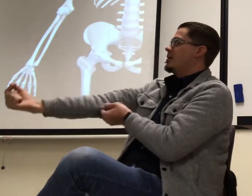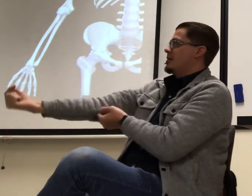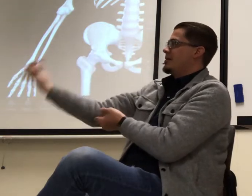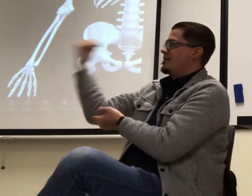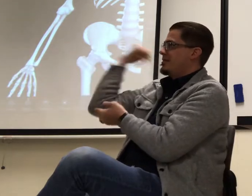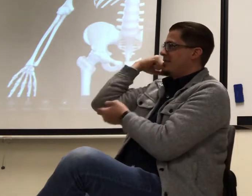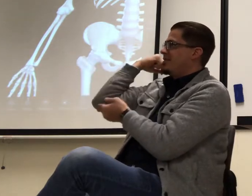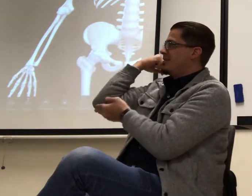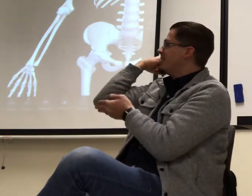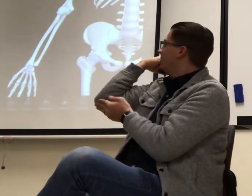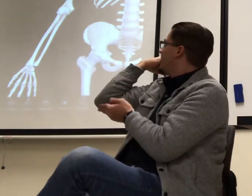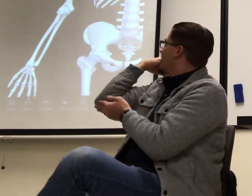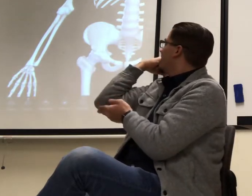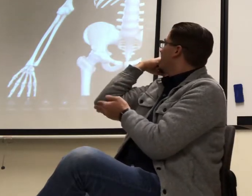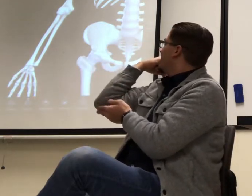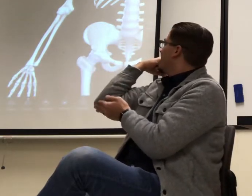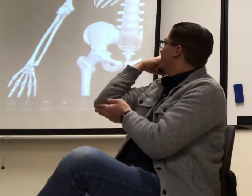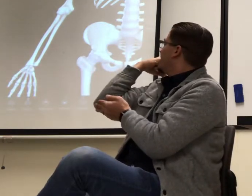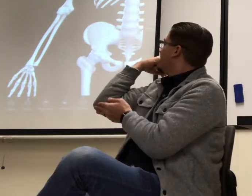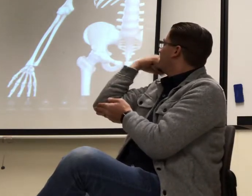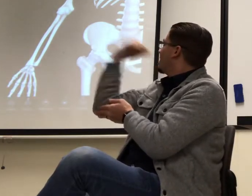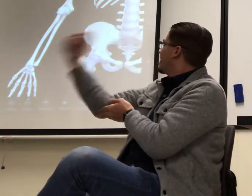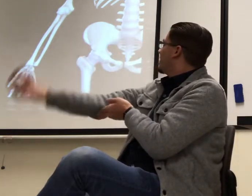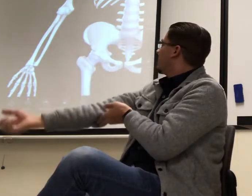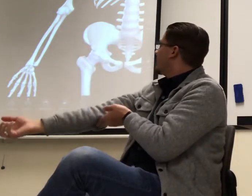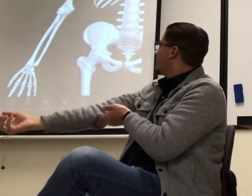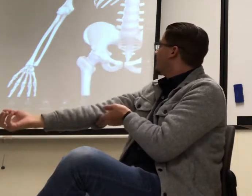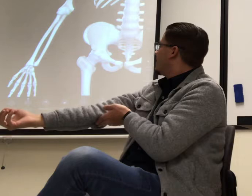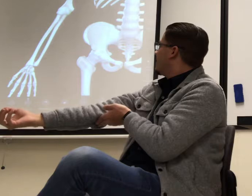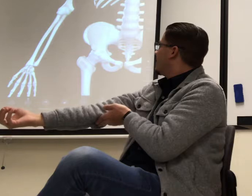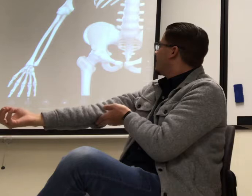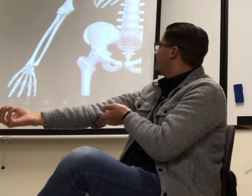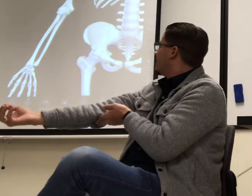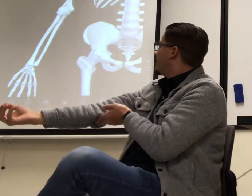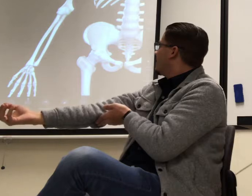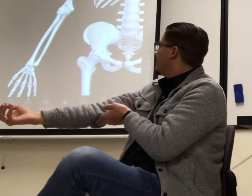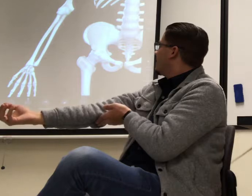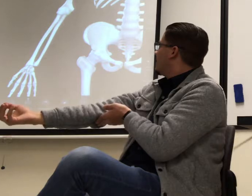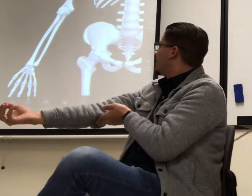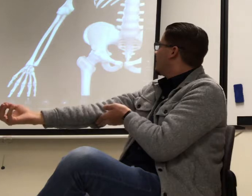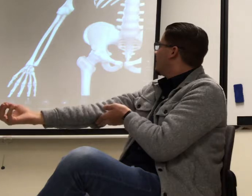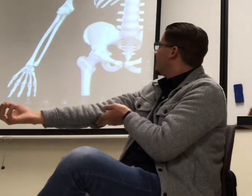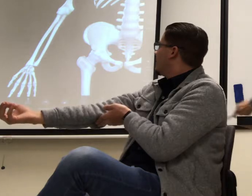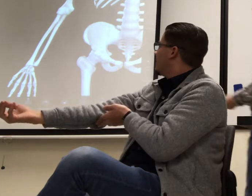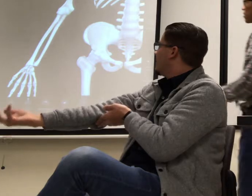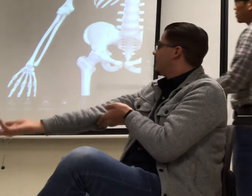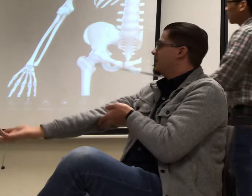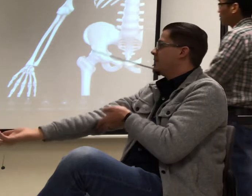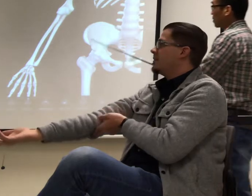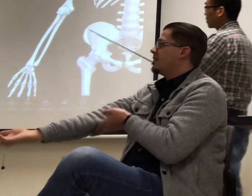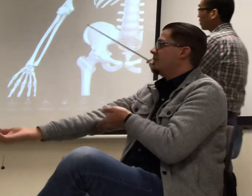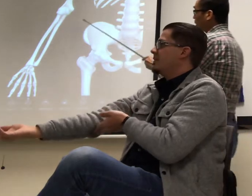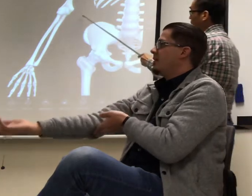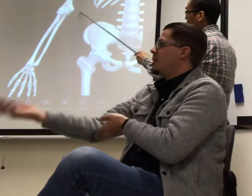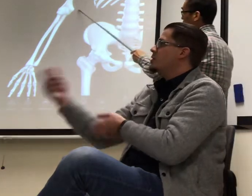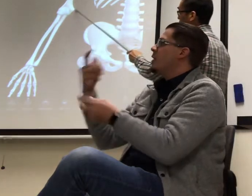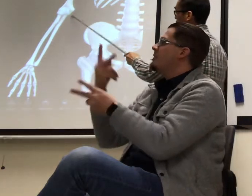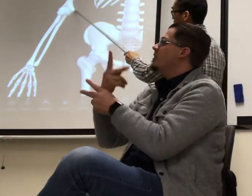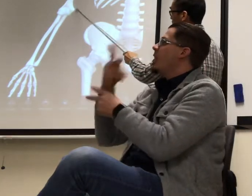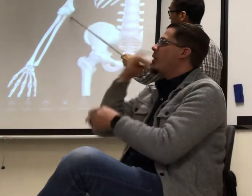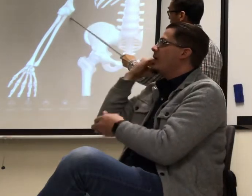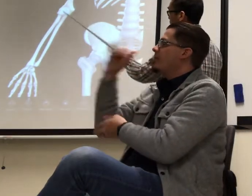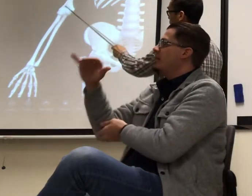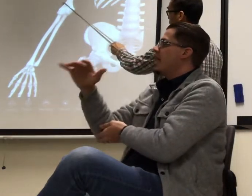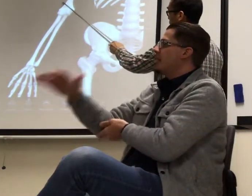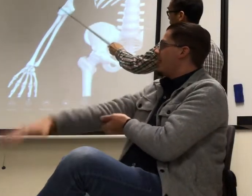Collateral ligaments are on the sides. of joints, either on